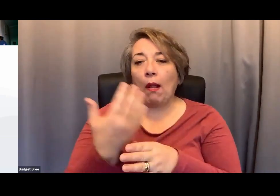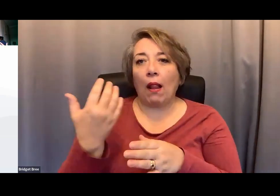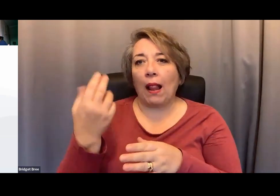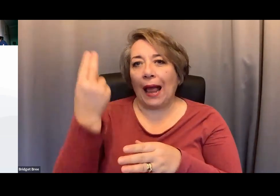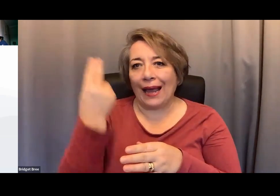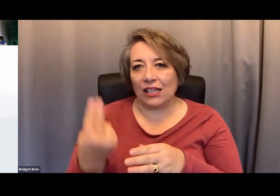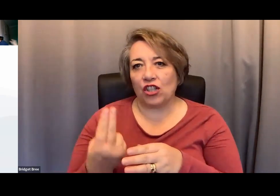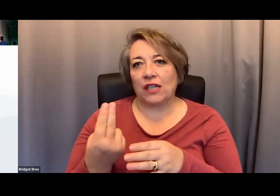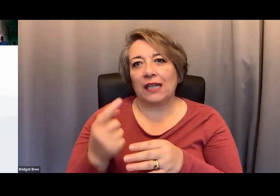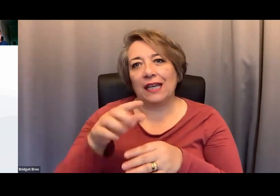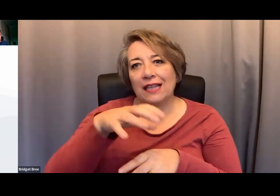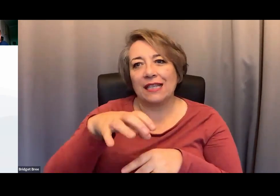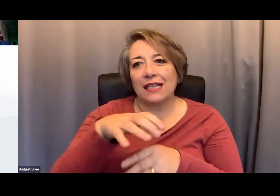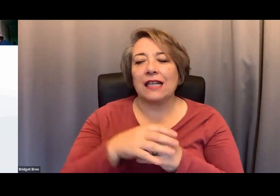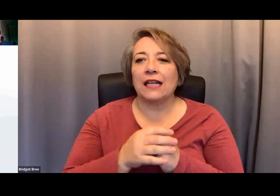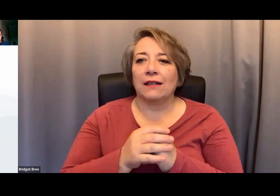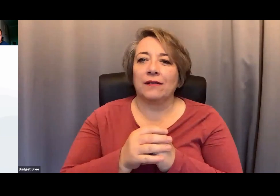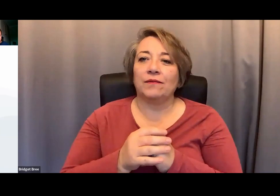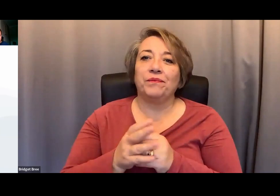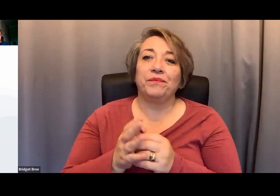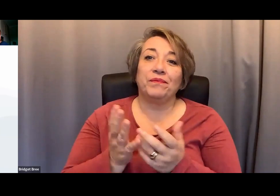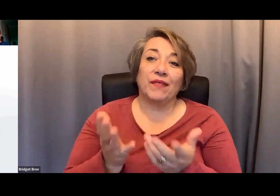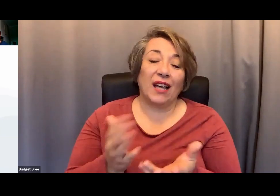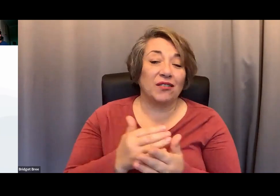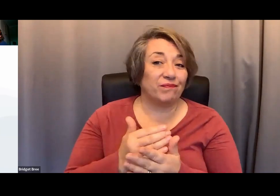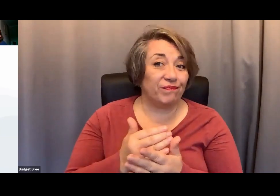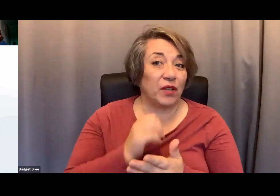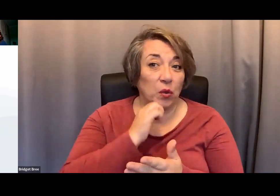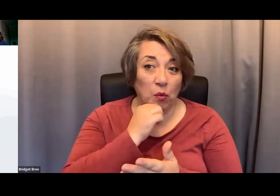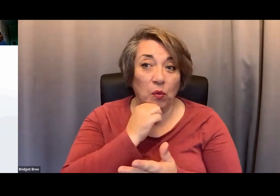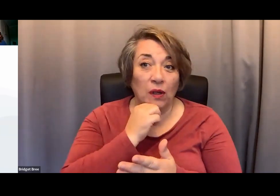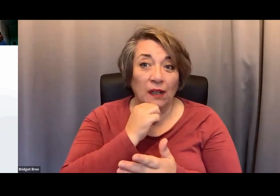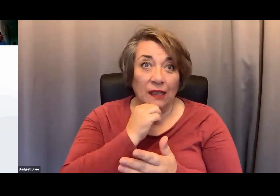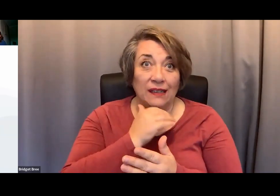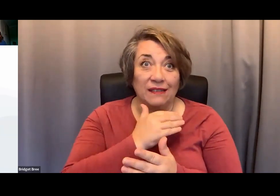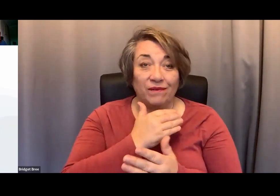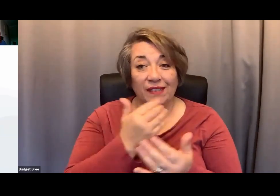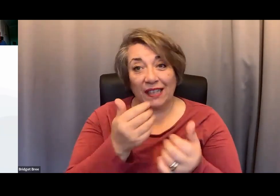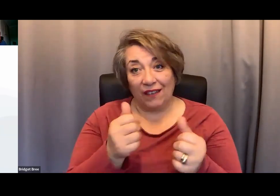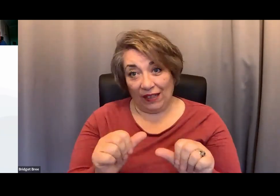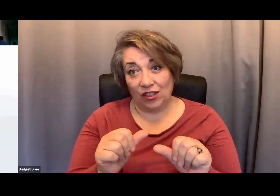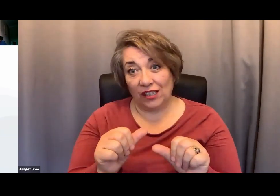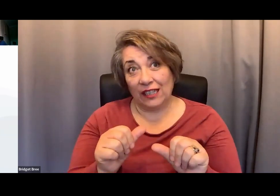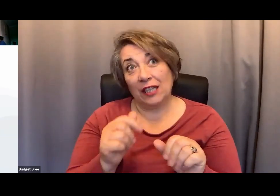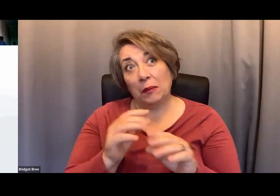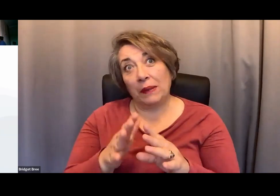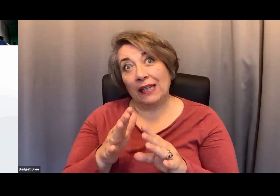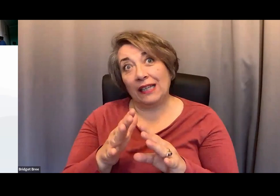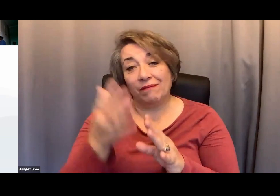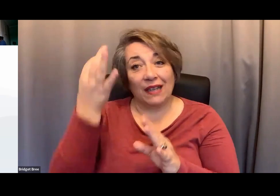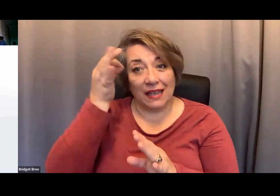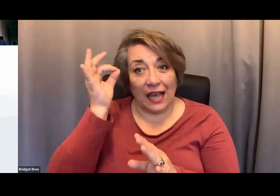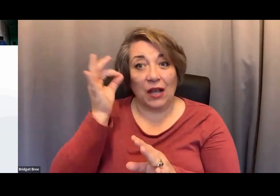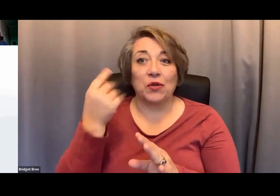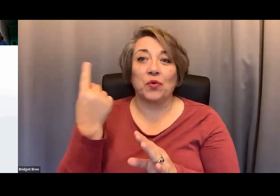And although it will ultimately be down to the city's democratic processes